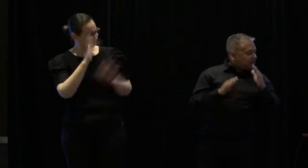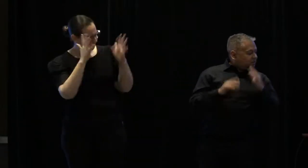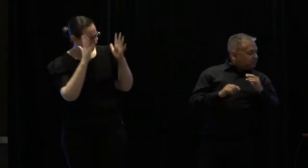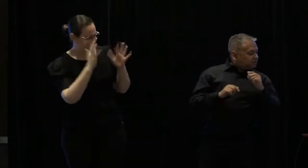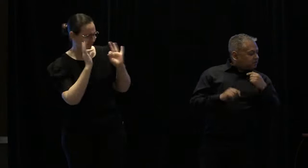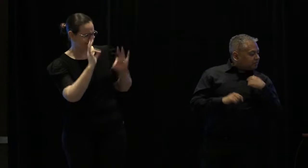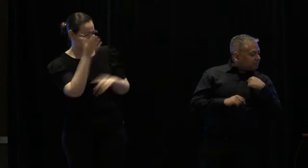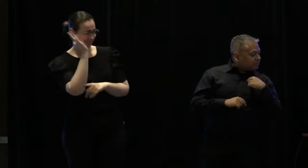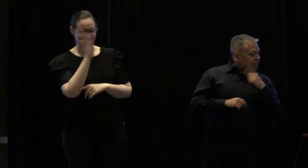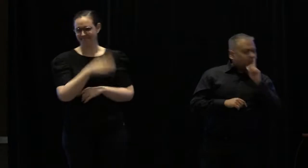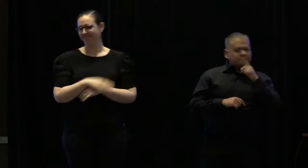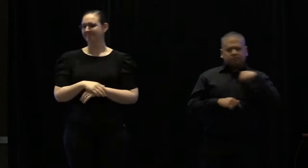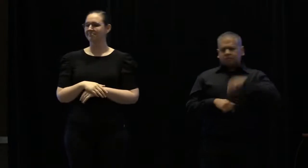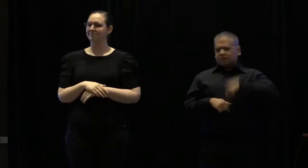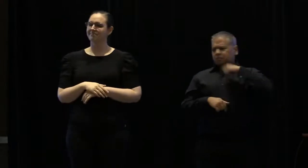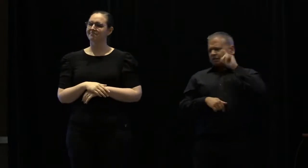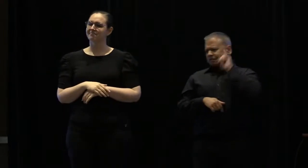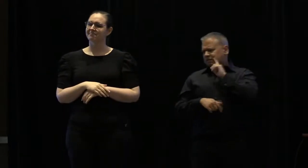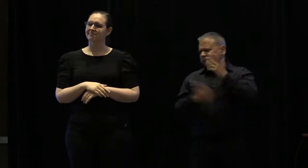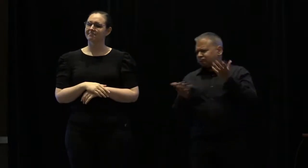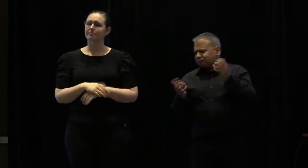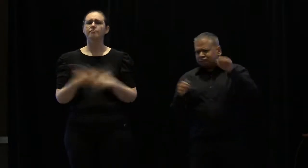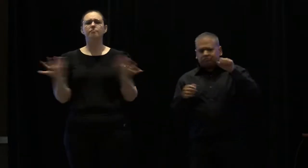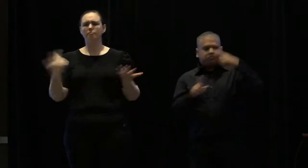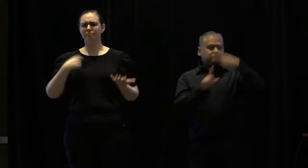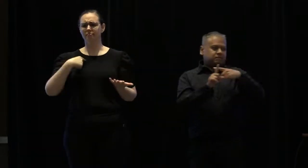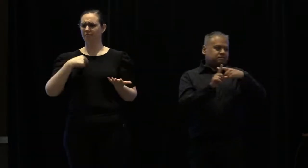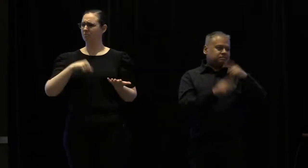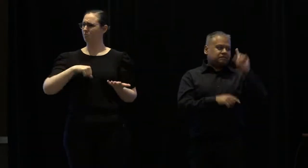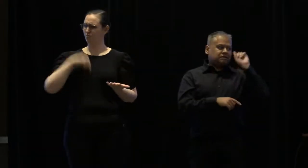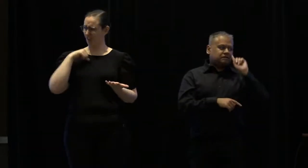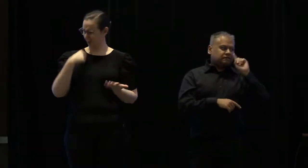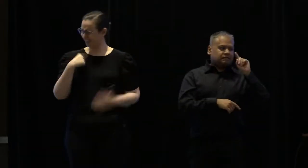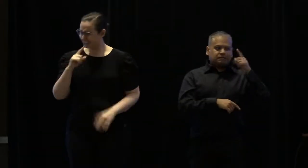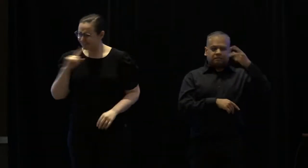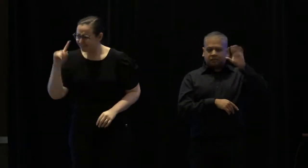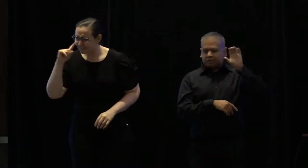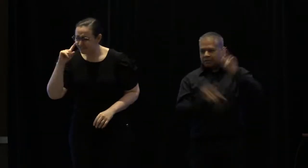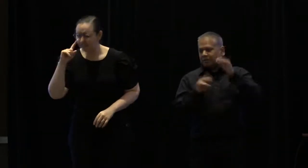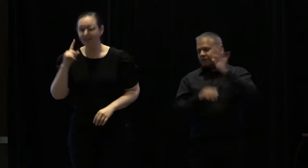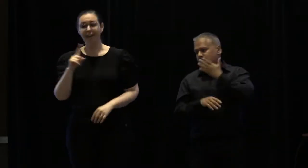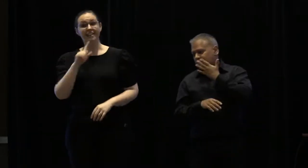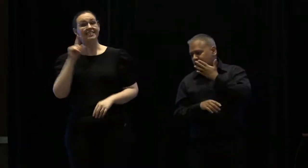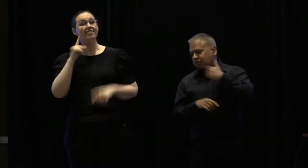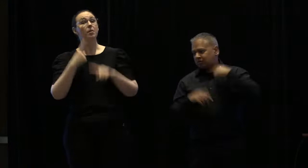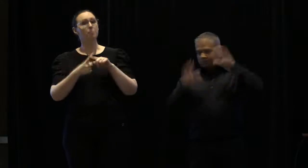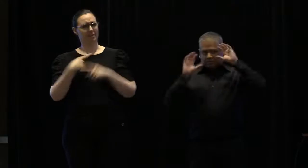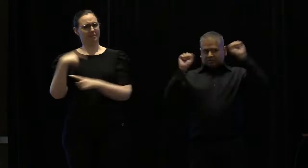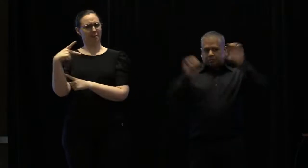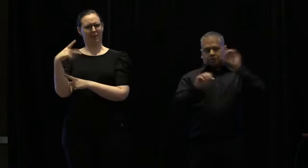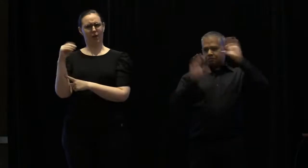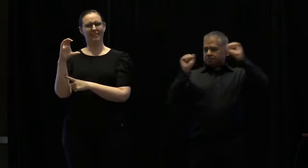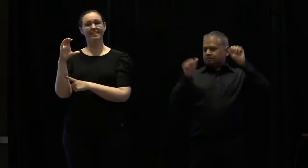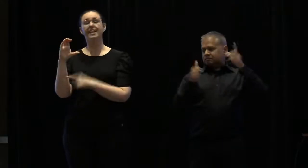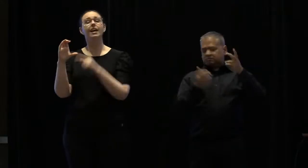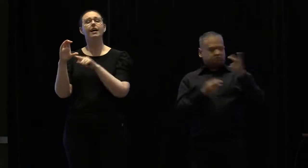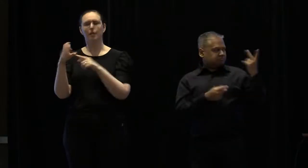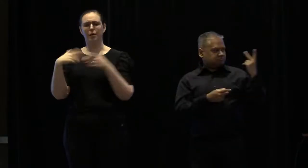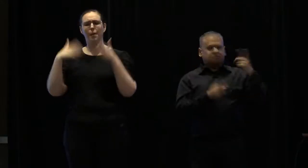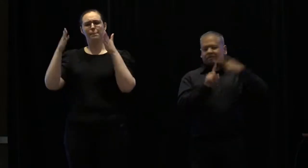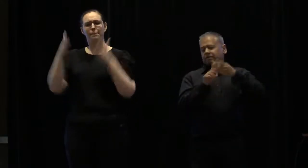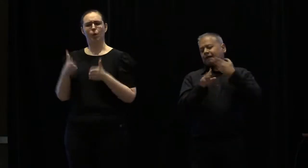inspiring. Thank you so much for your words. I'm a proud deaf person, and I'm also a person of